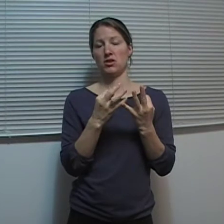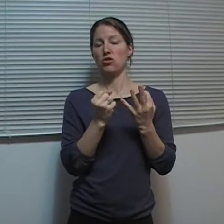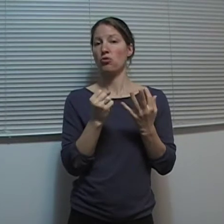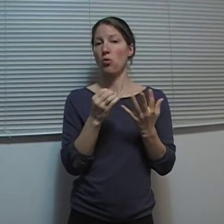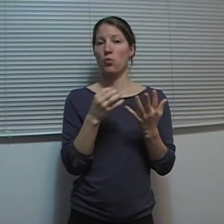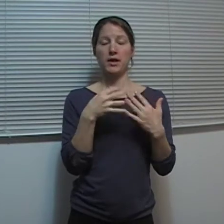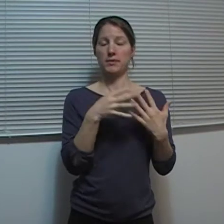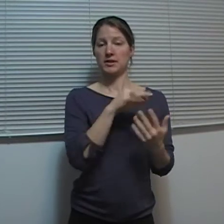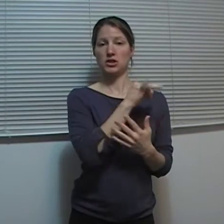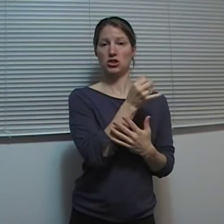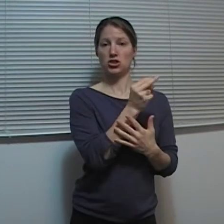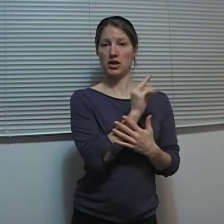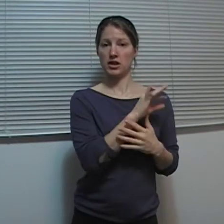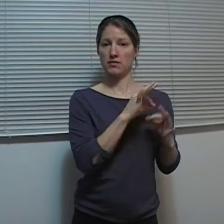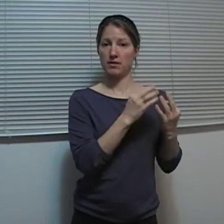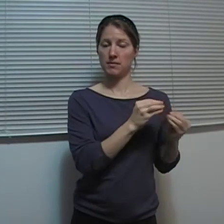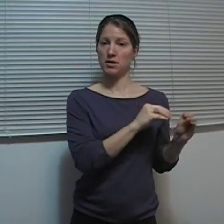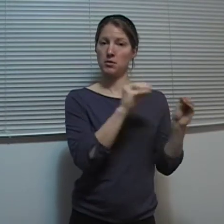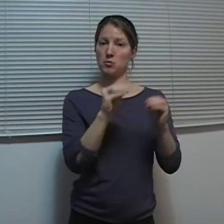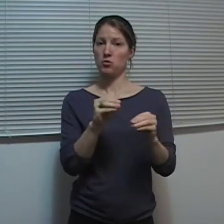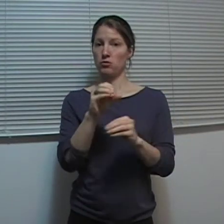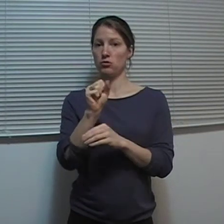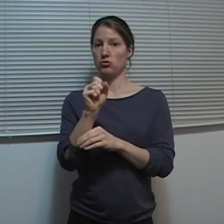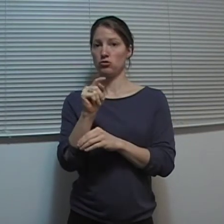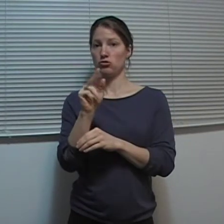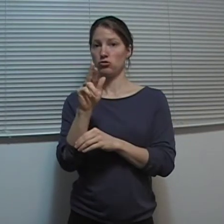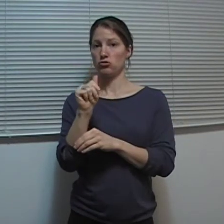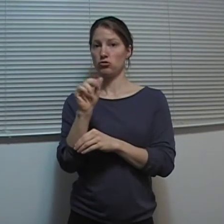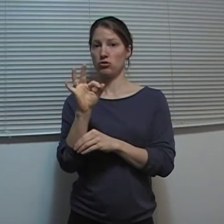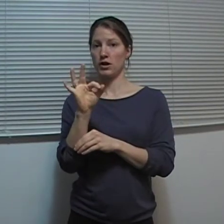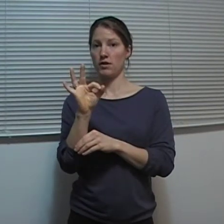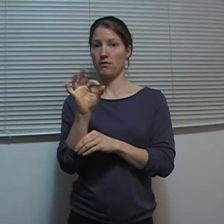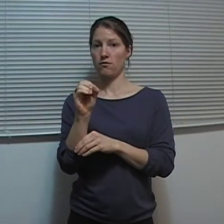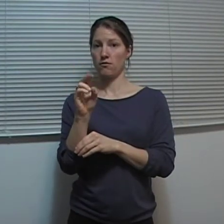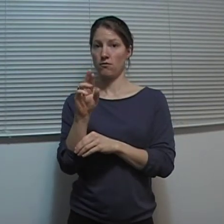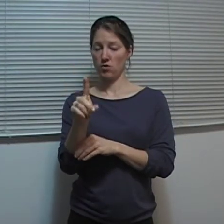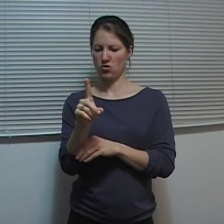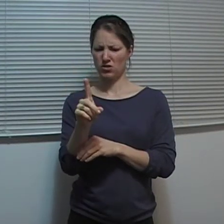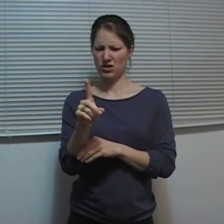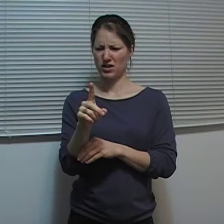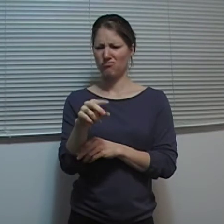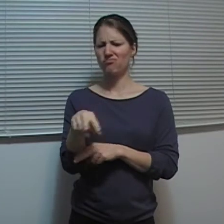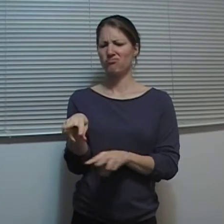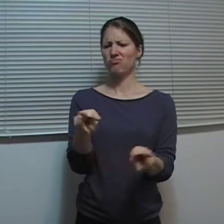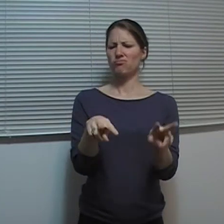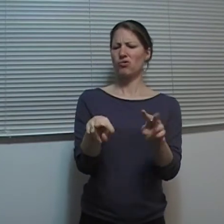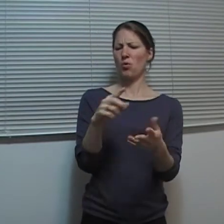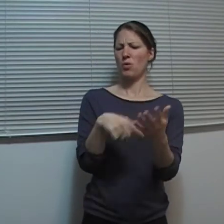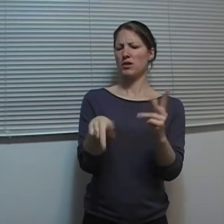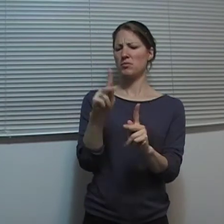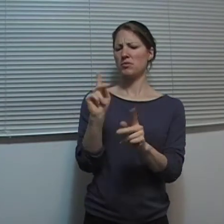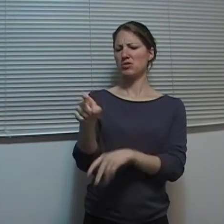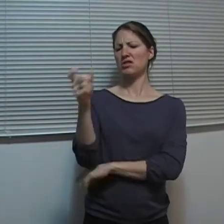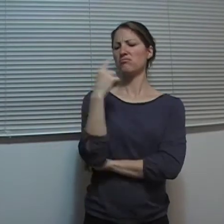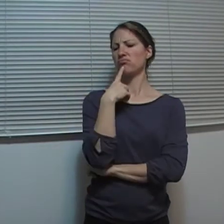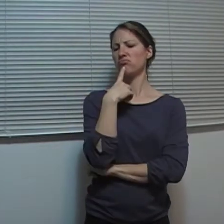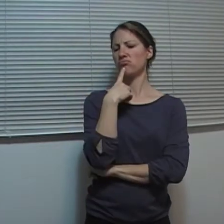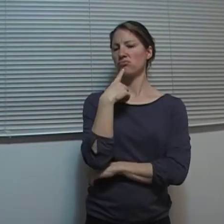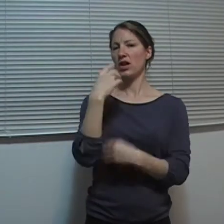can supply. And what they needed was gloves. Now, in modern times, that would be ridiculous. We don't wear gloves anymore,